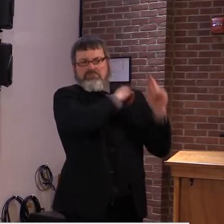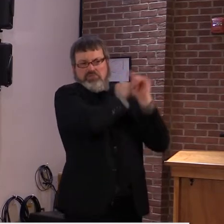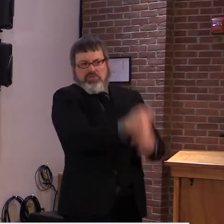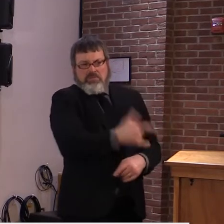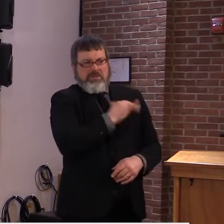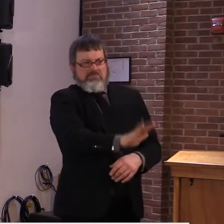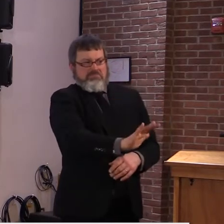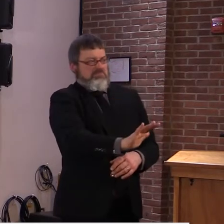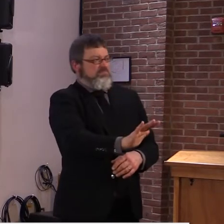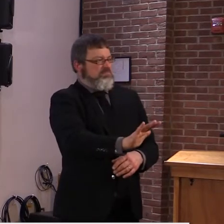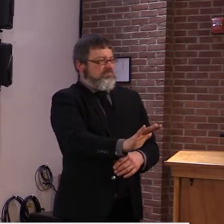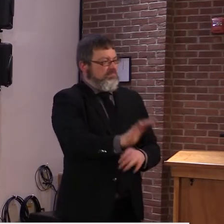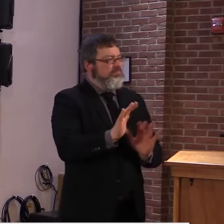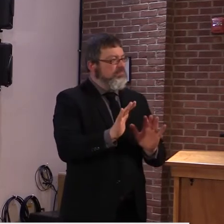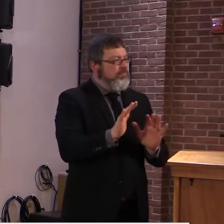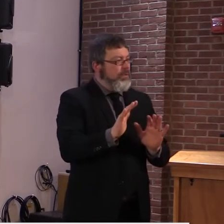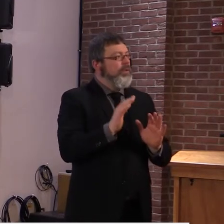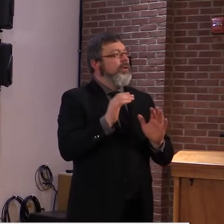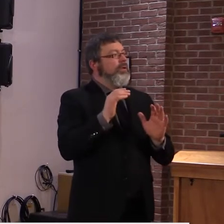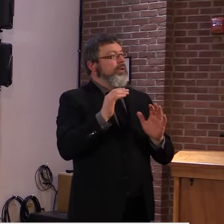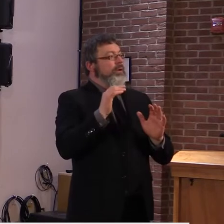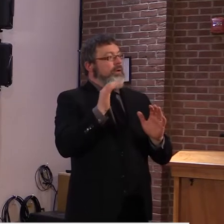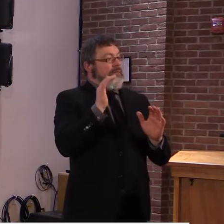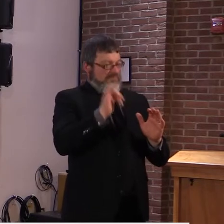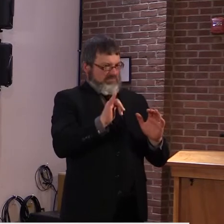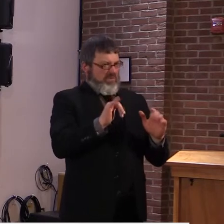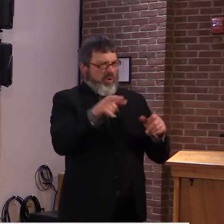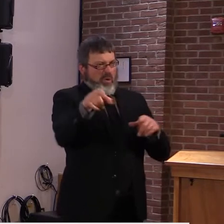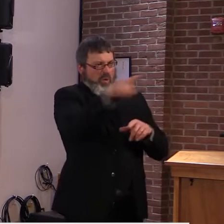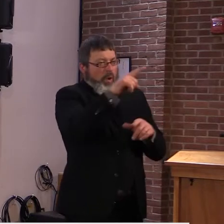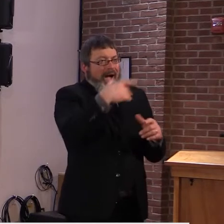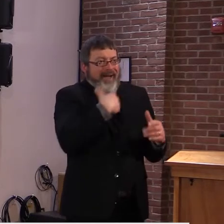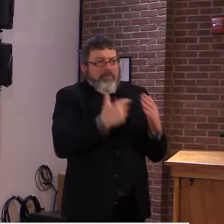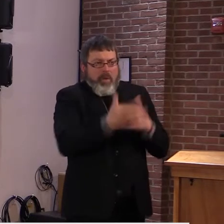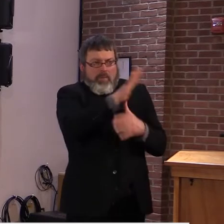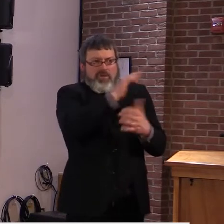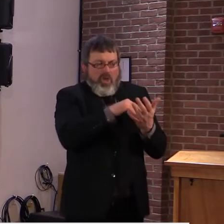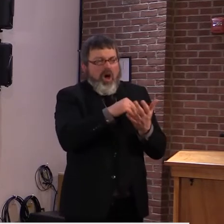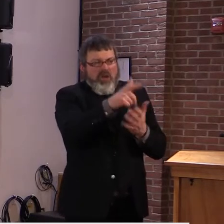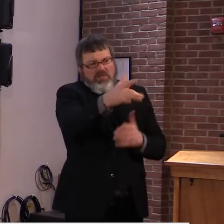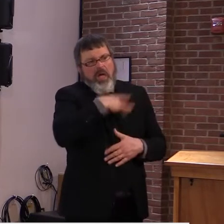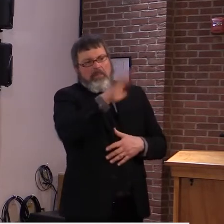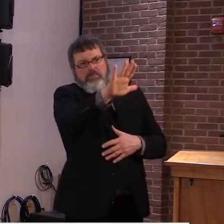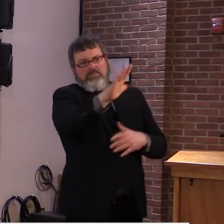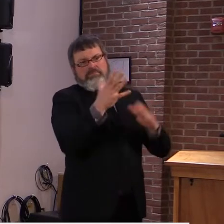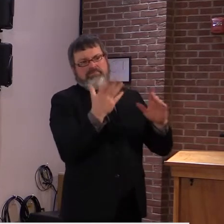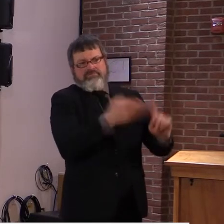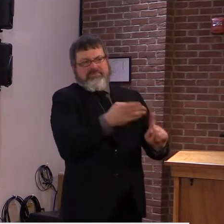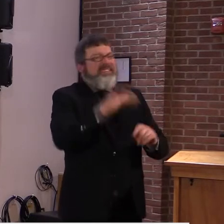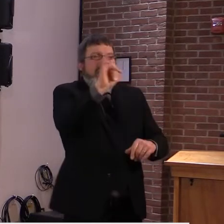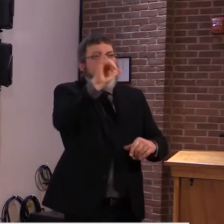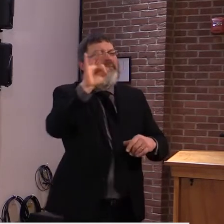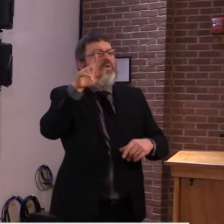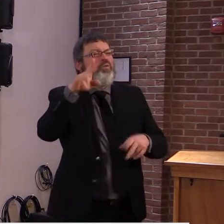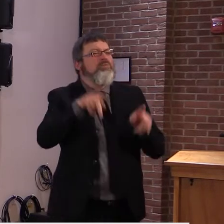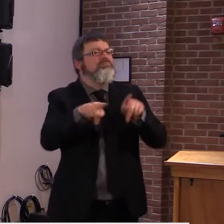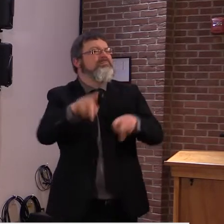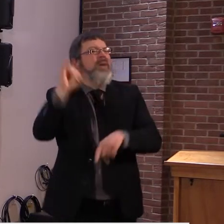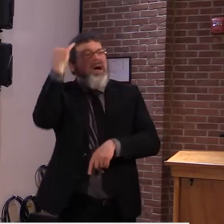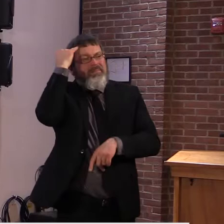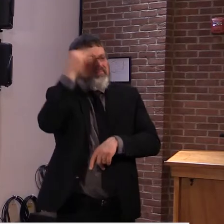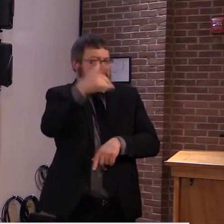especially taken advantage of by those who are older and have more chronic diseases, who see their physicians very